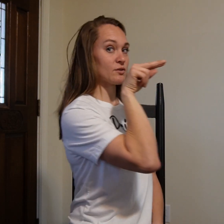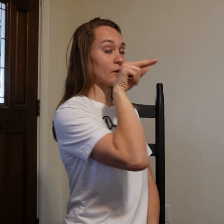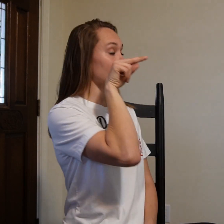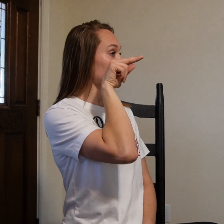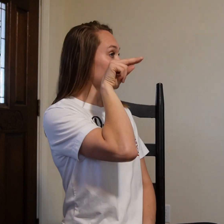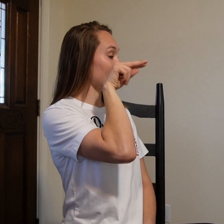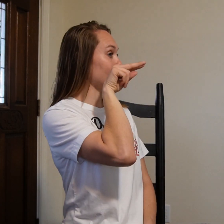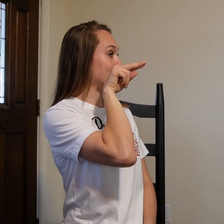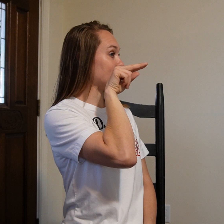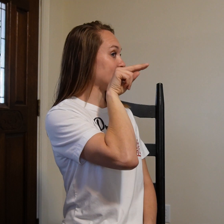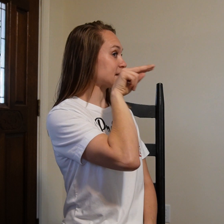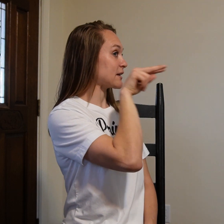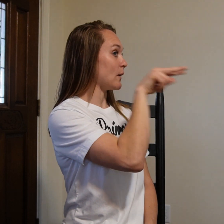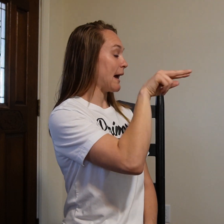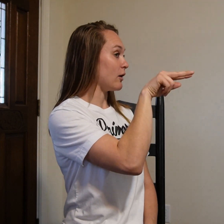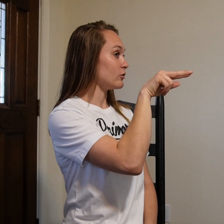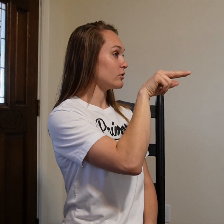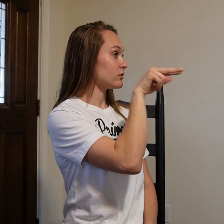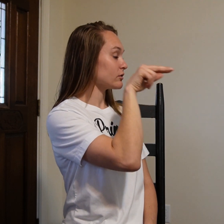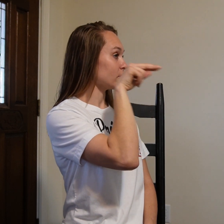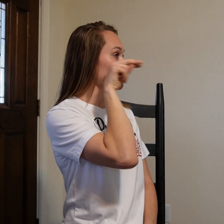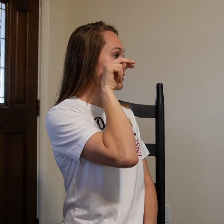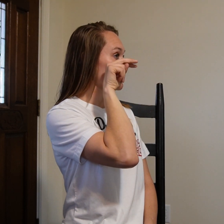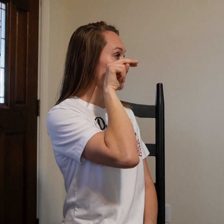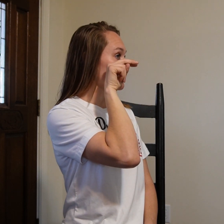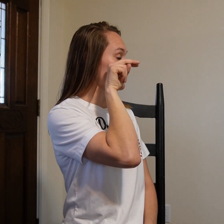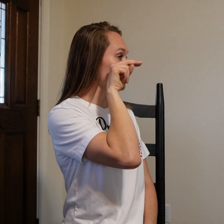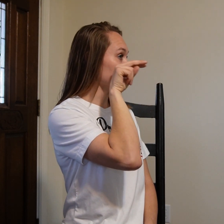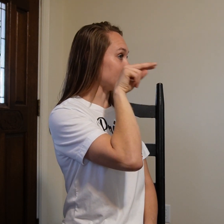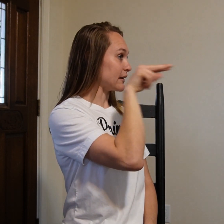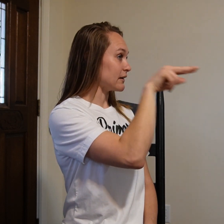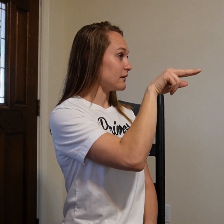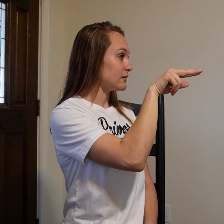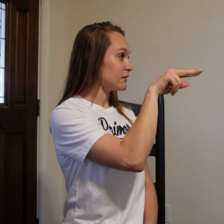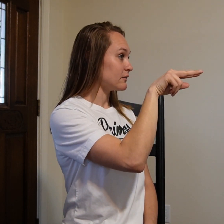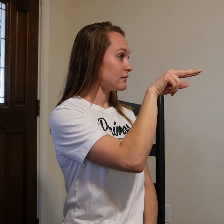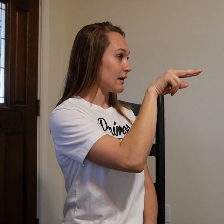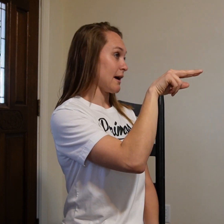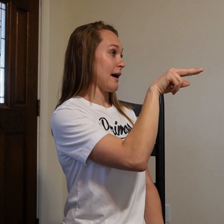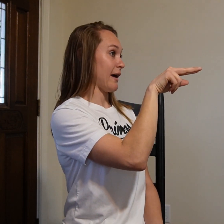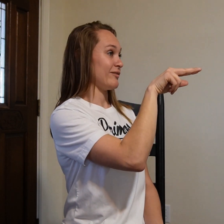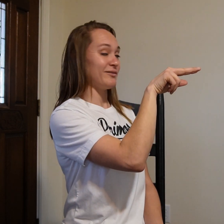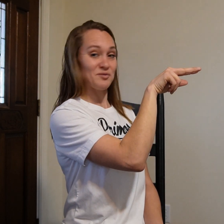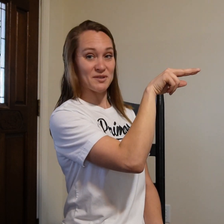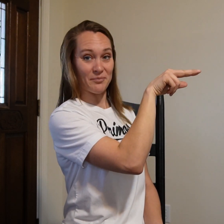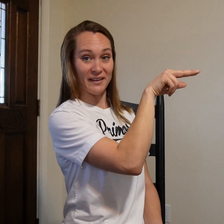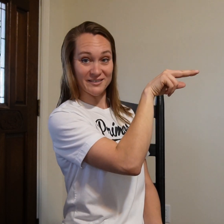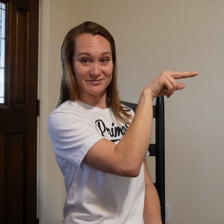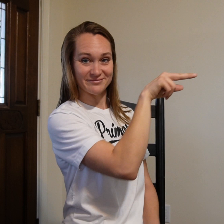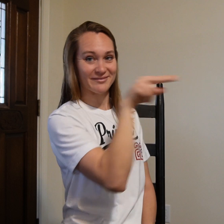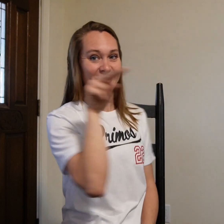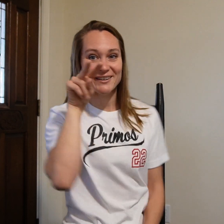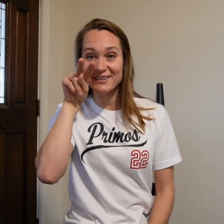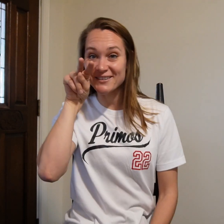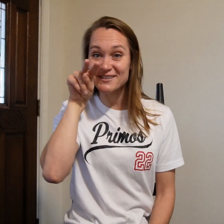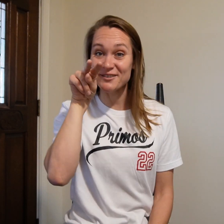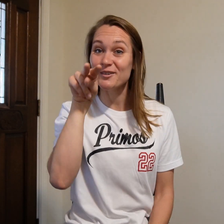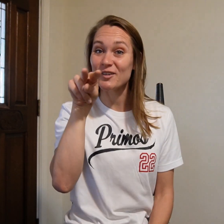way, up by your eyes and go out. You're looking at something. So